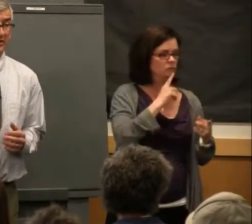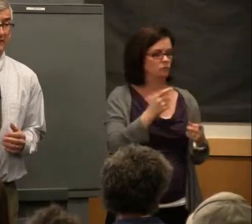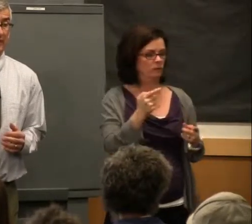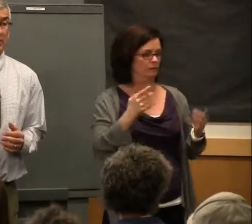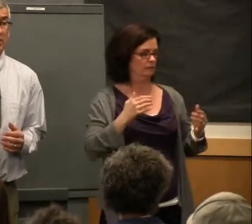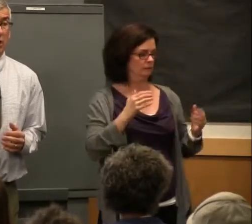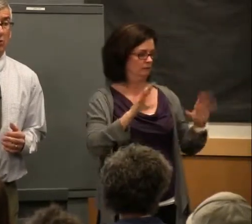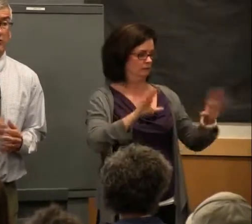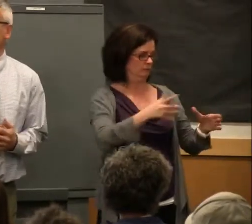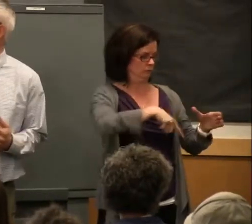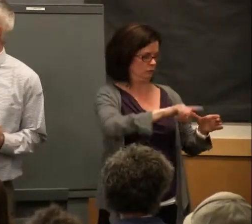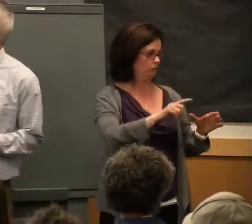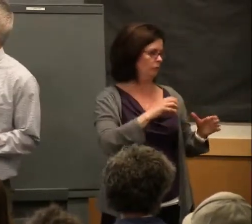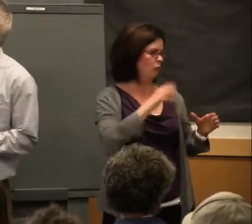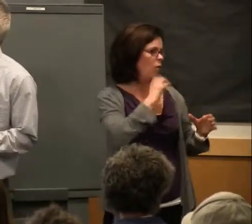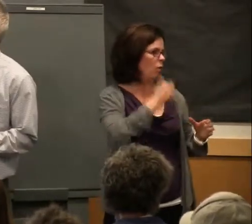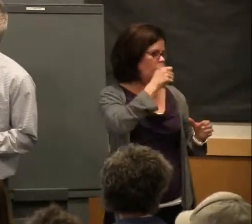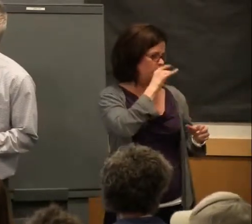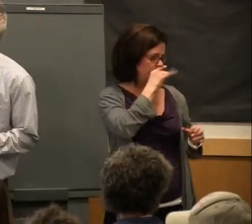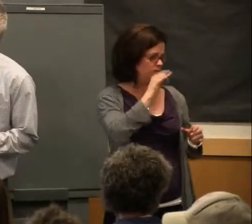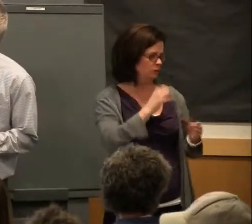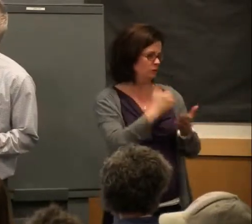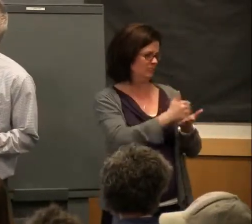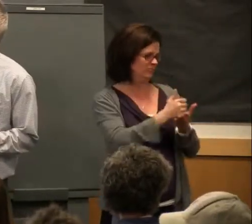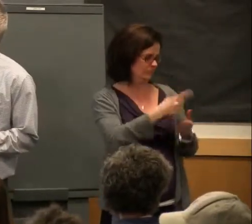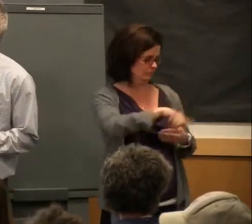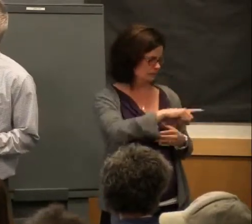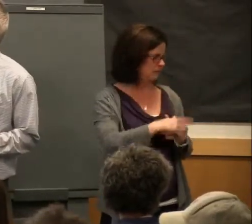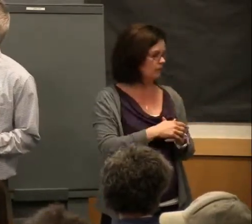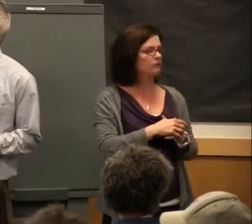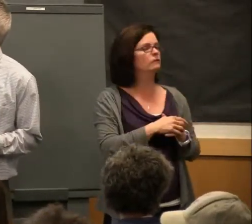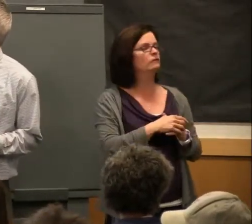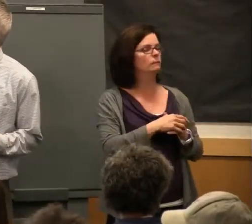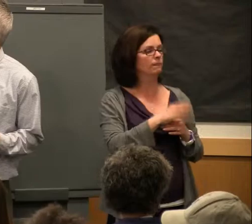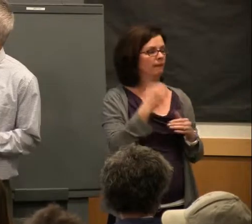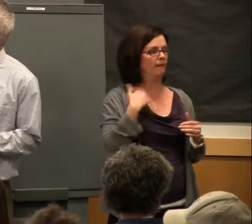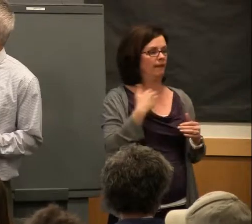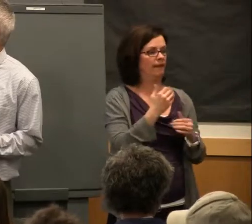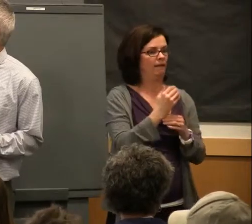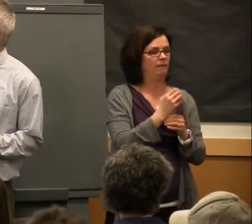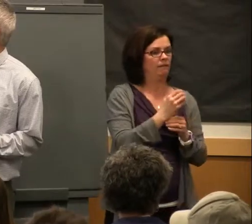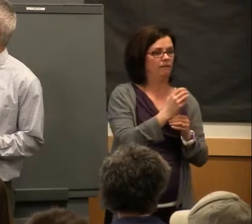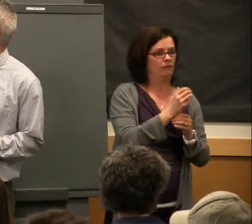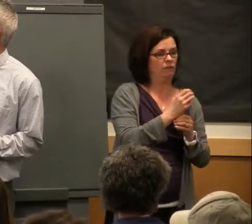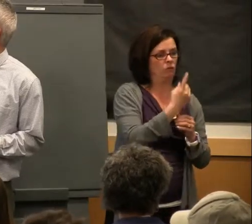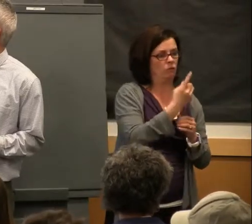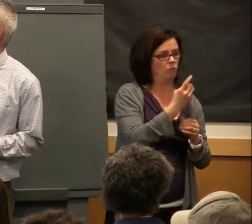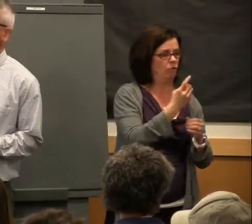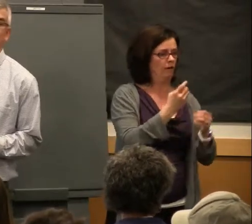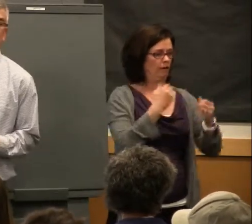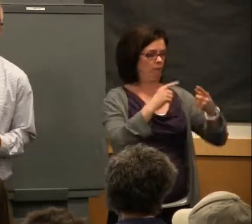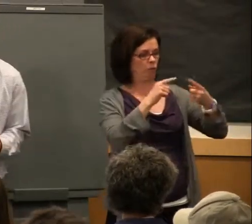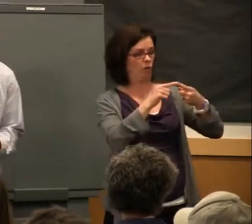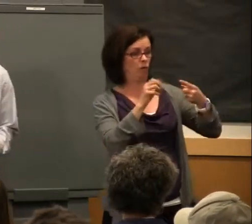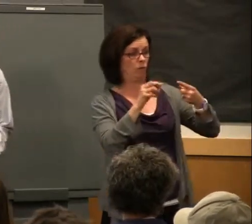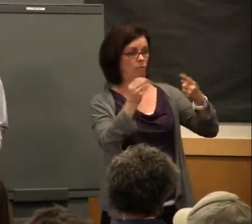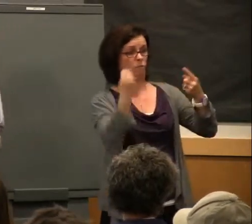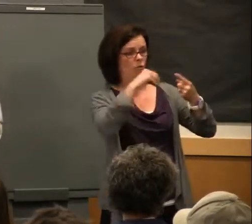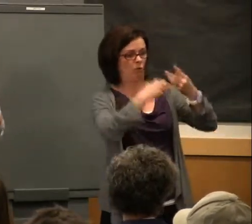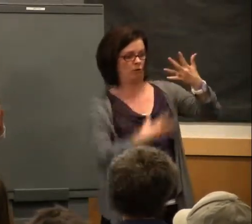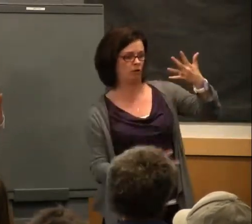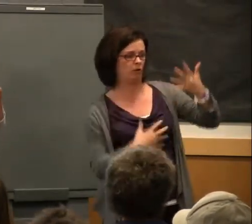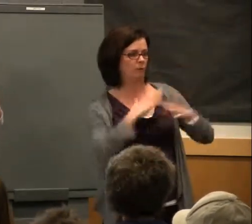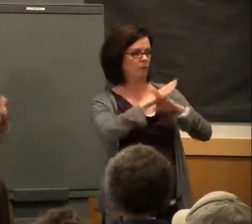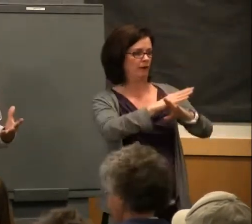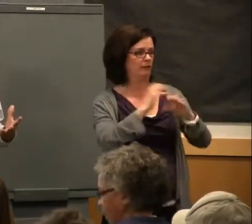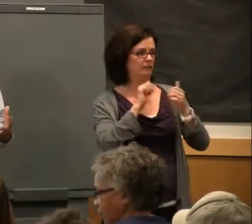so a little different, a little older youth, years of age who have one or more of the following barriers to employment or education. And